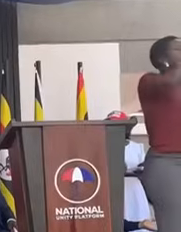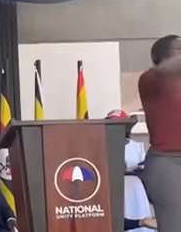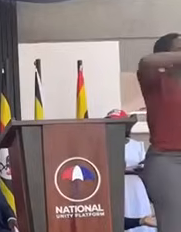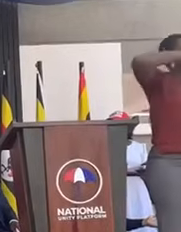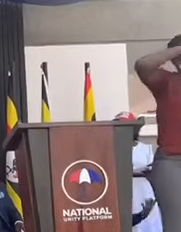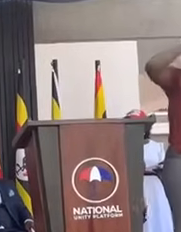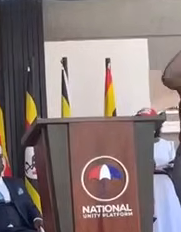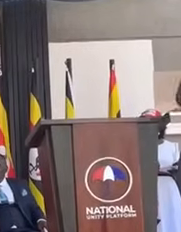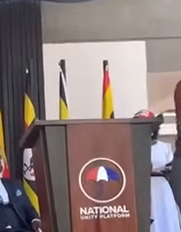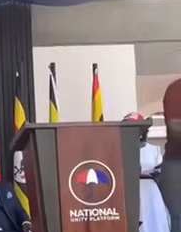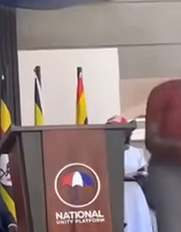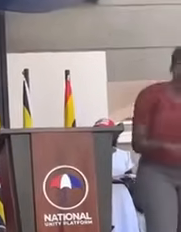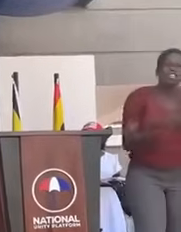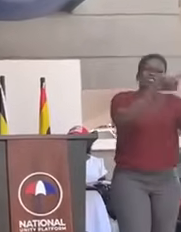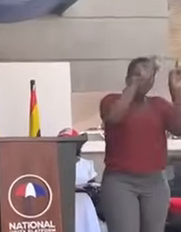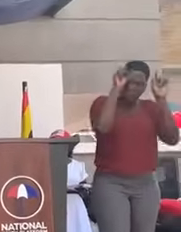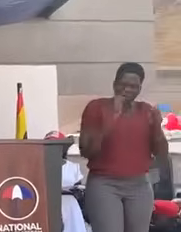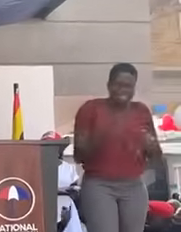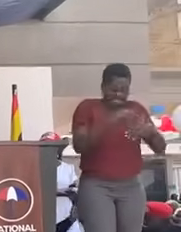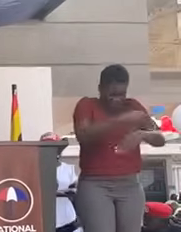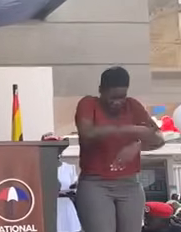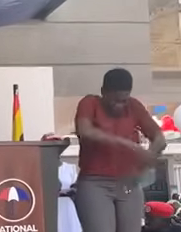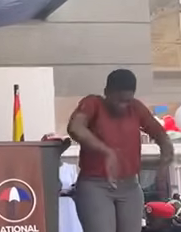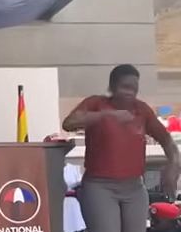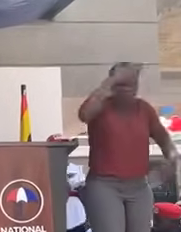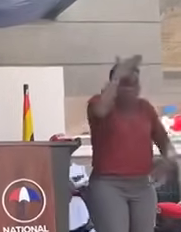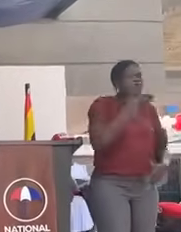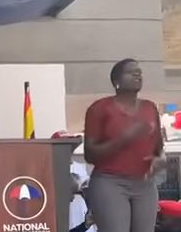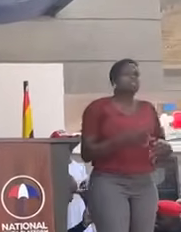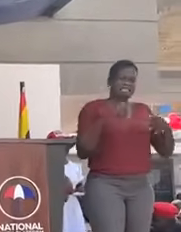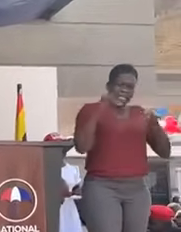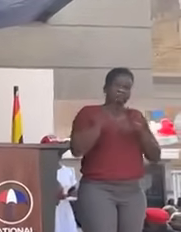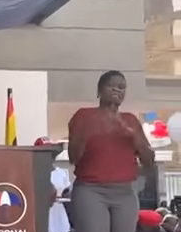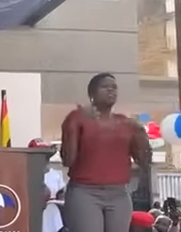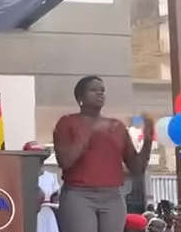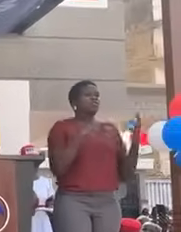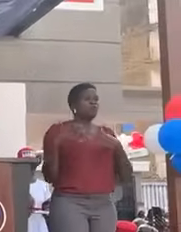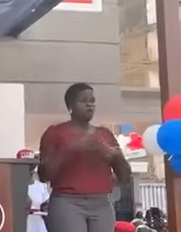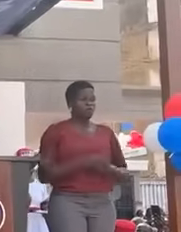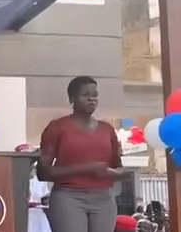kibakakatako okubanga bali ku mwanjo mu lutalo luno